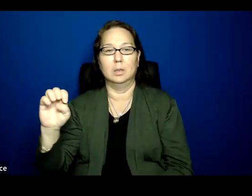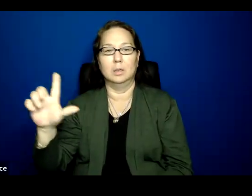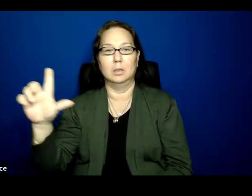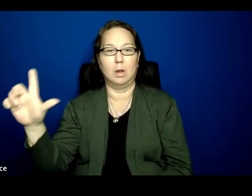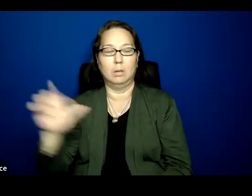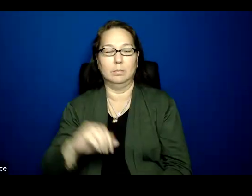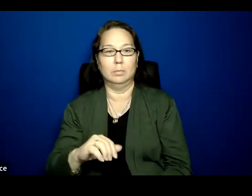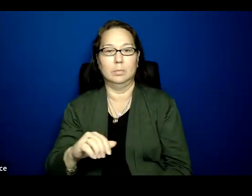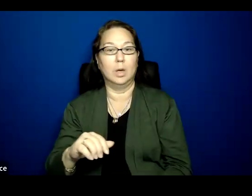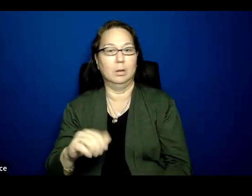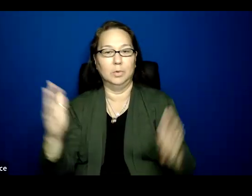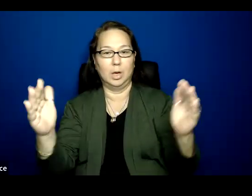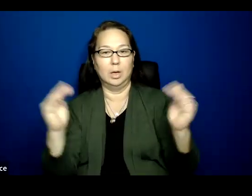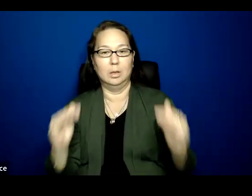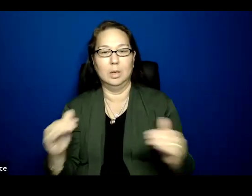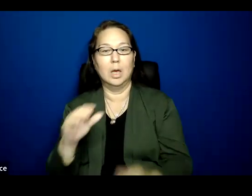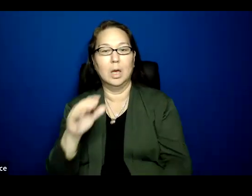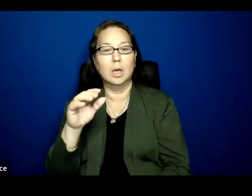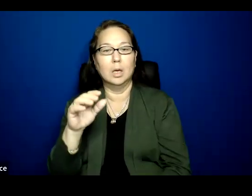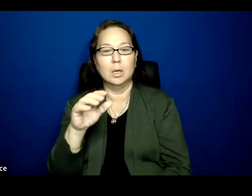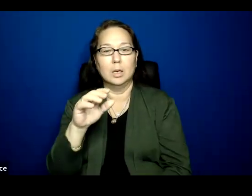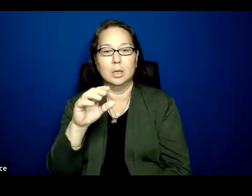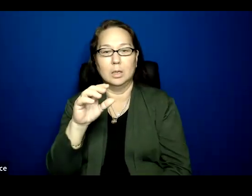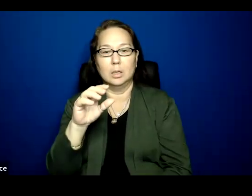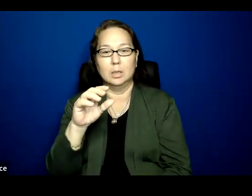We can continue with Armani Marshall.